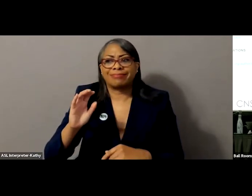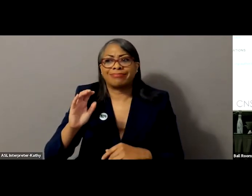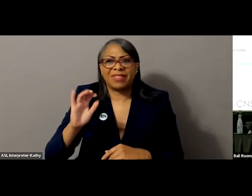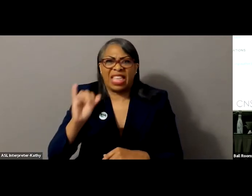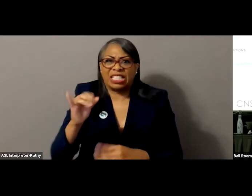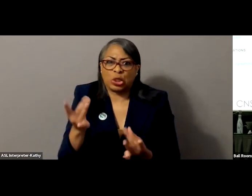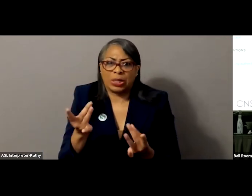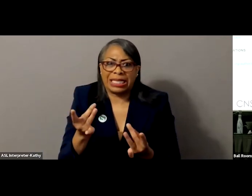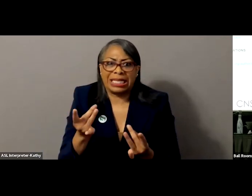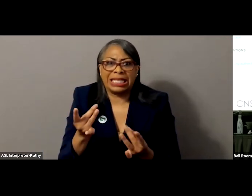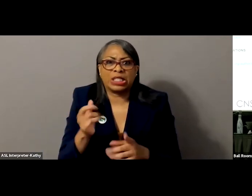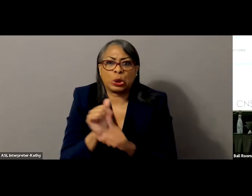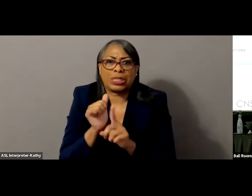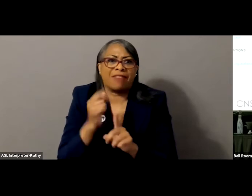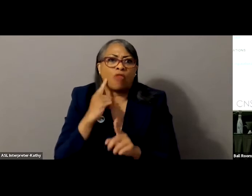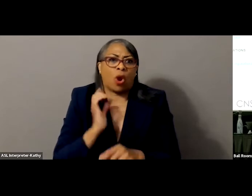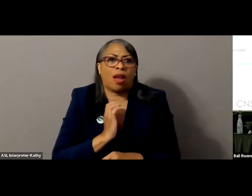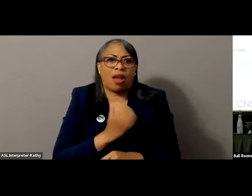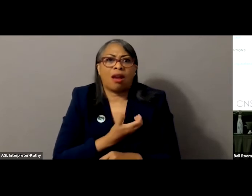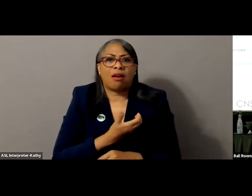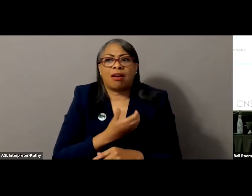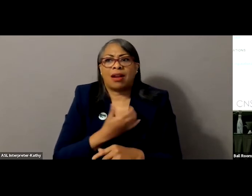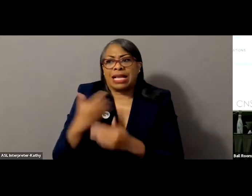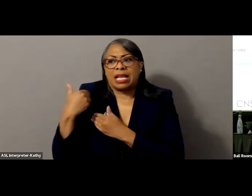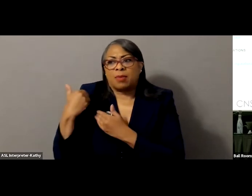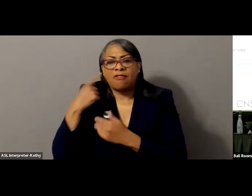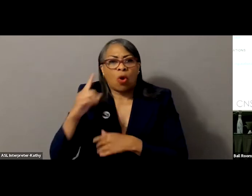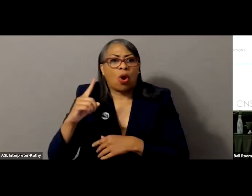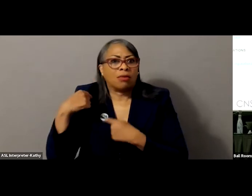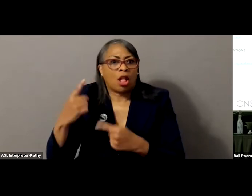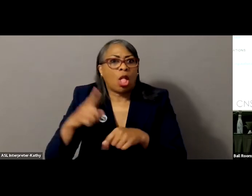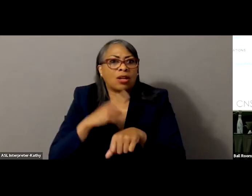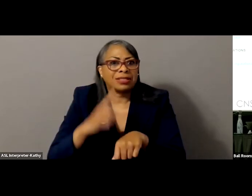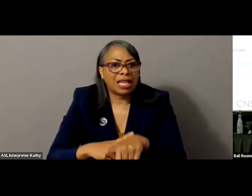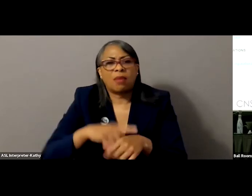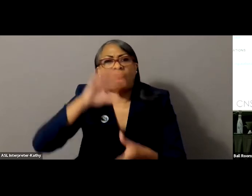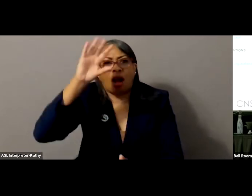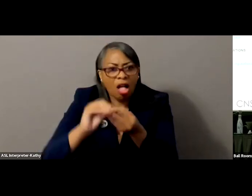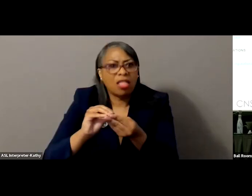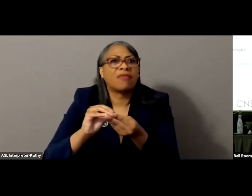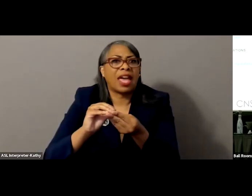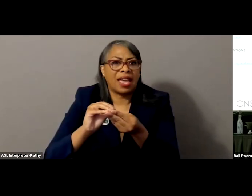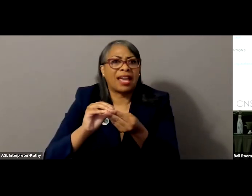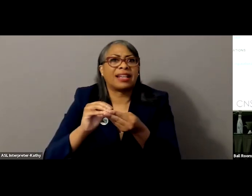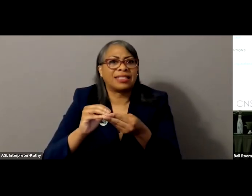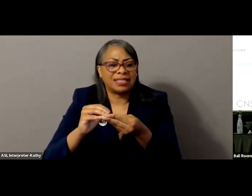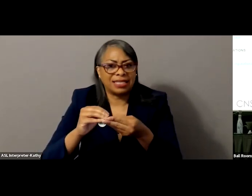time. And then of course, teaching settings, mediums, online, hybrid, all of which intersect with